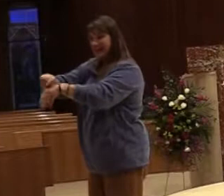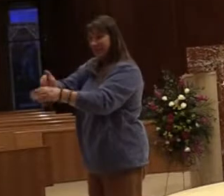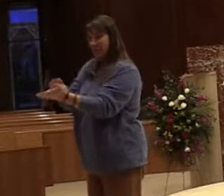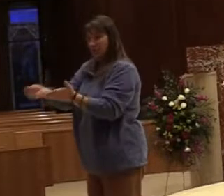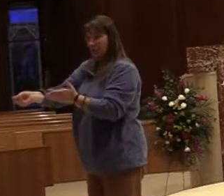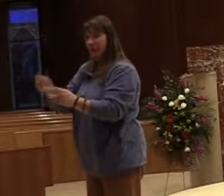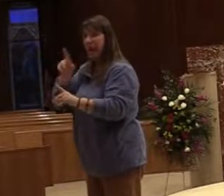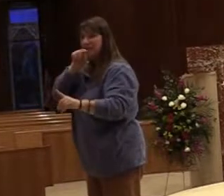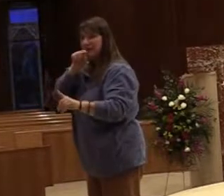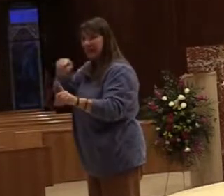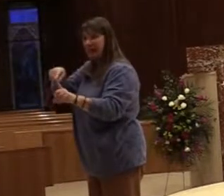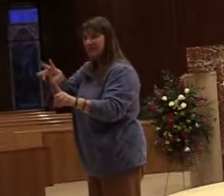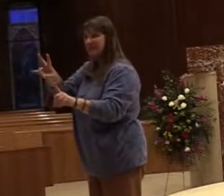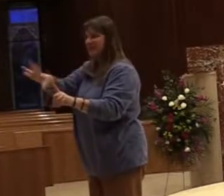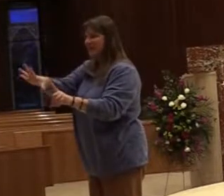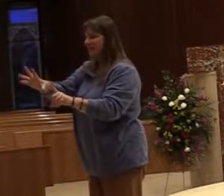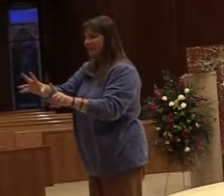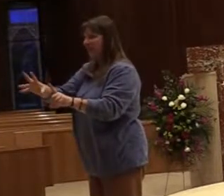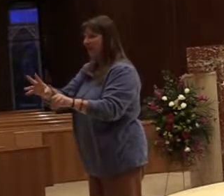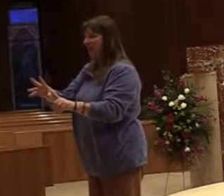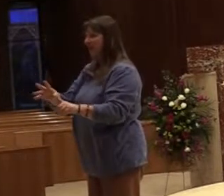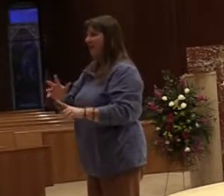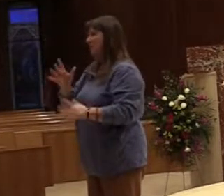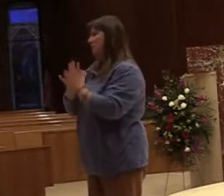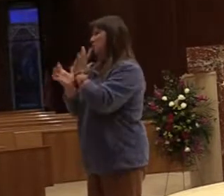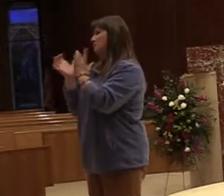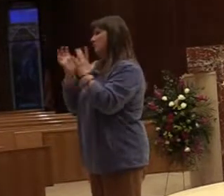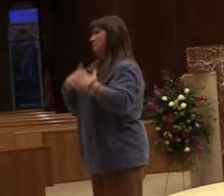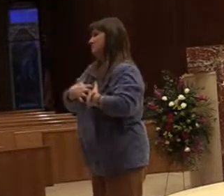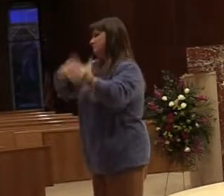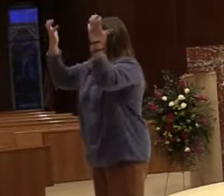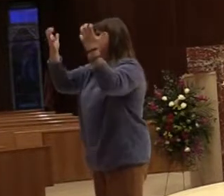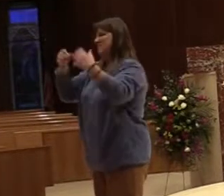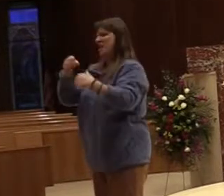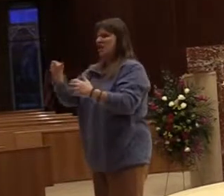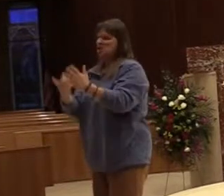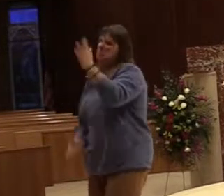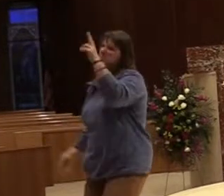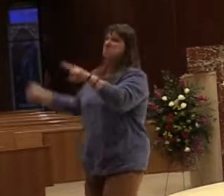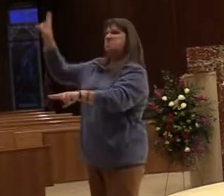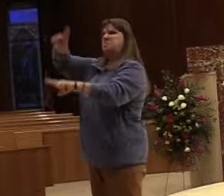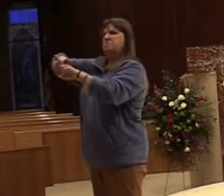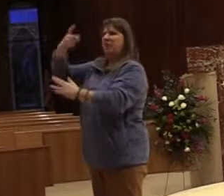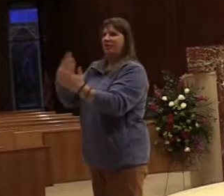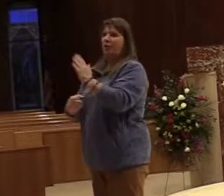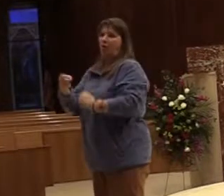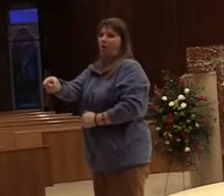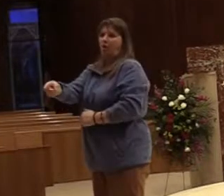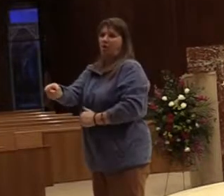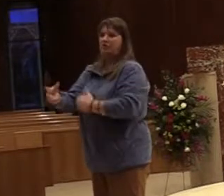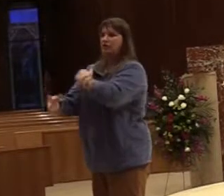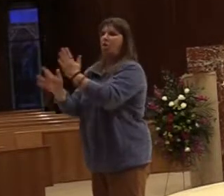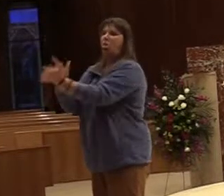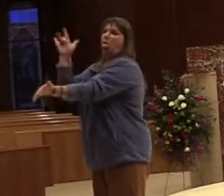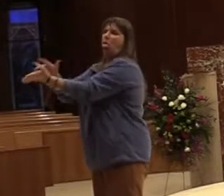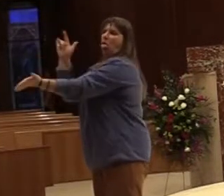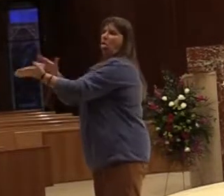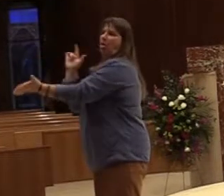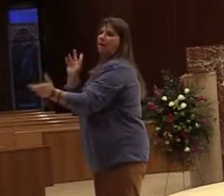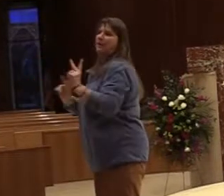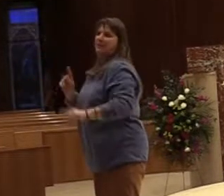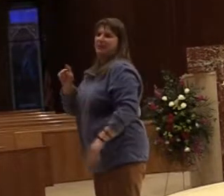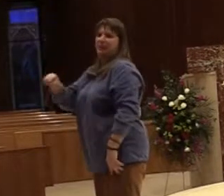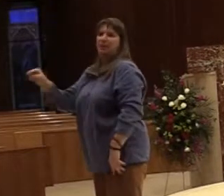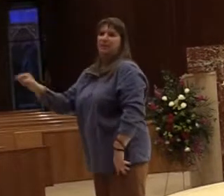Jesus' anger here is towards those who are selling and those who are buying the temple area. The doves they would have sold